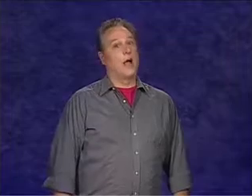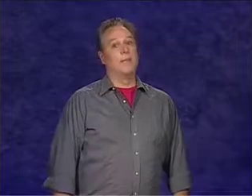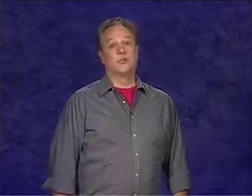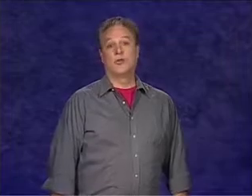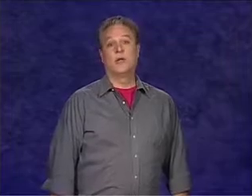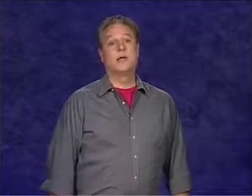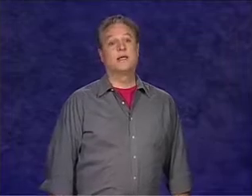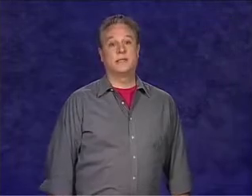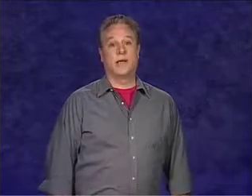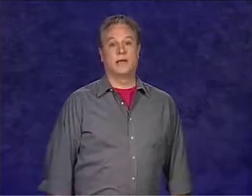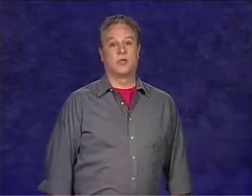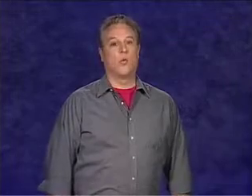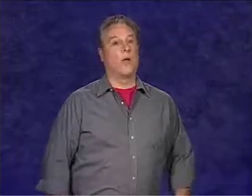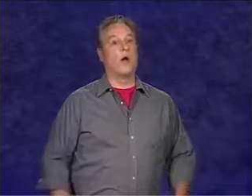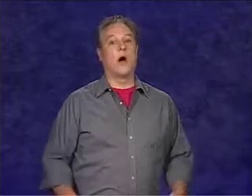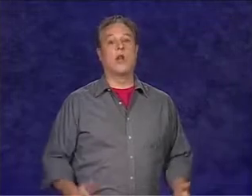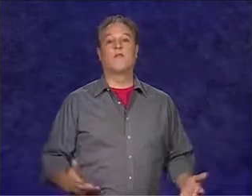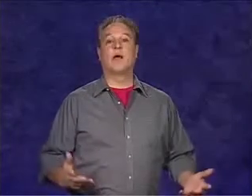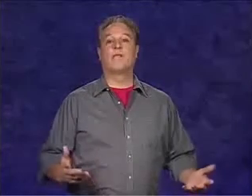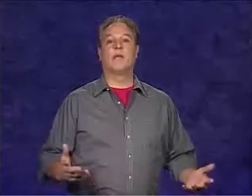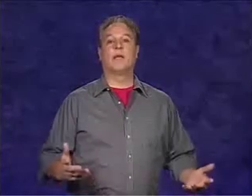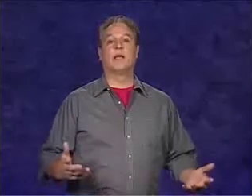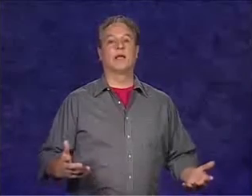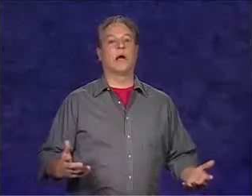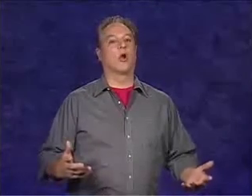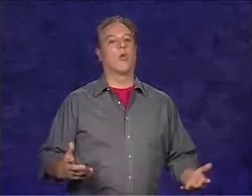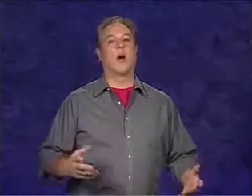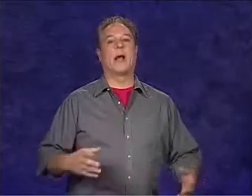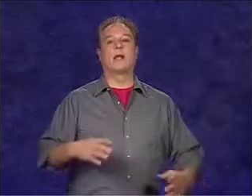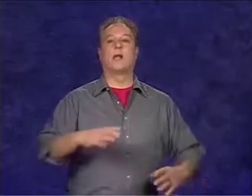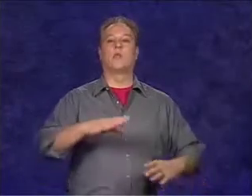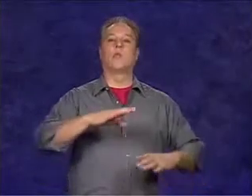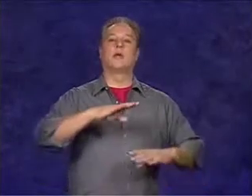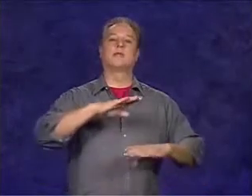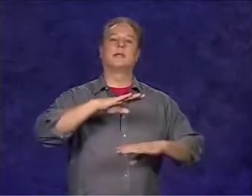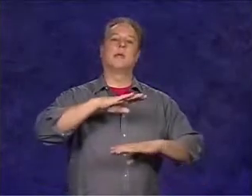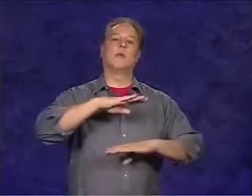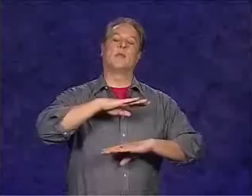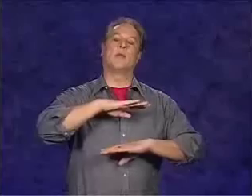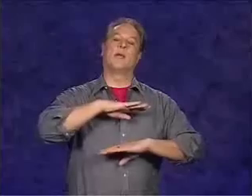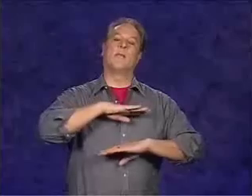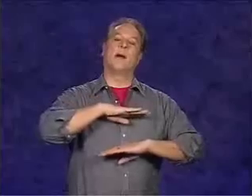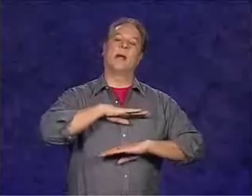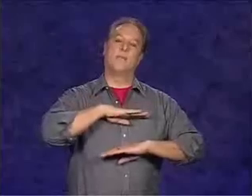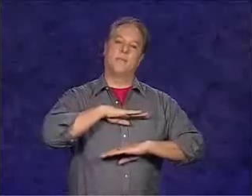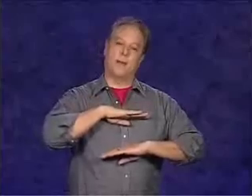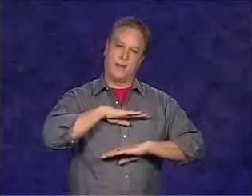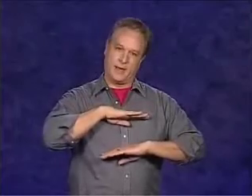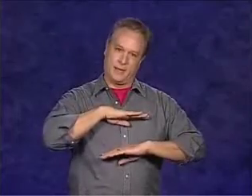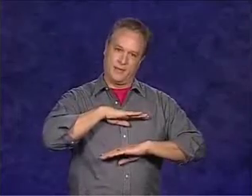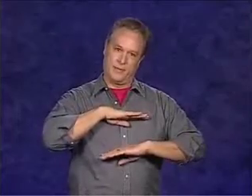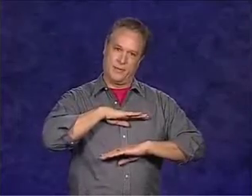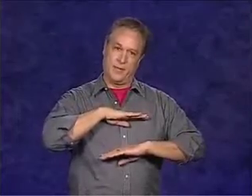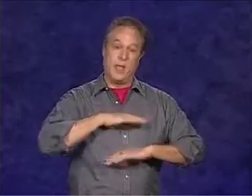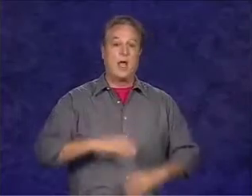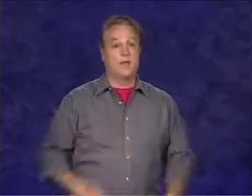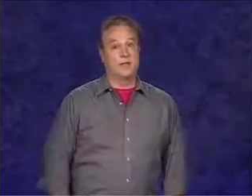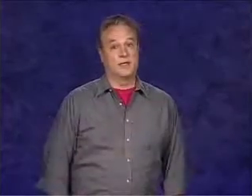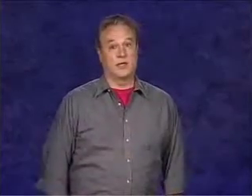I'm truly content when all of my feelings are quietly resting within my body. This is